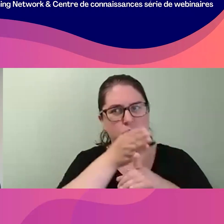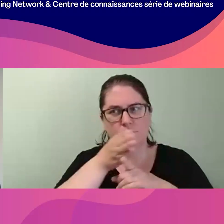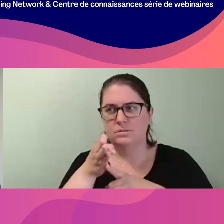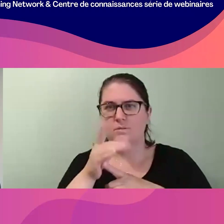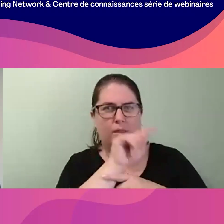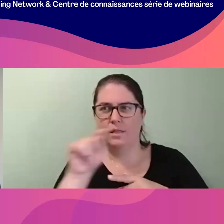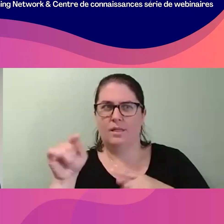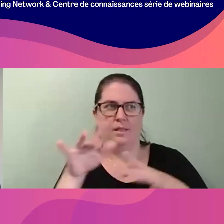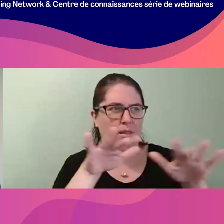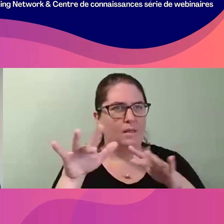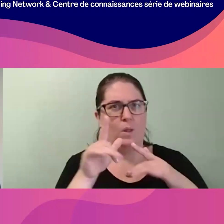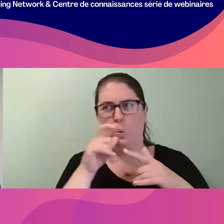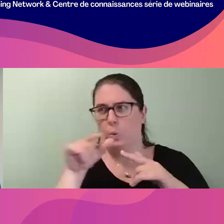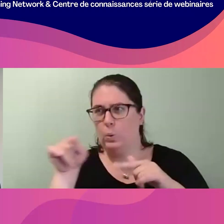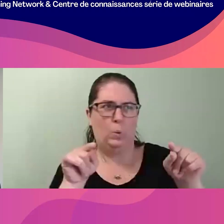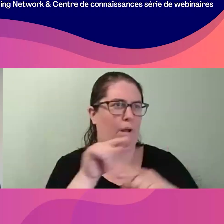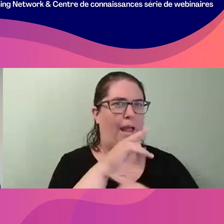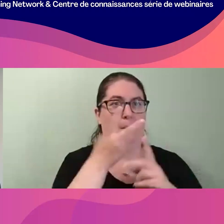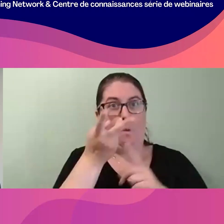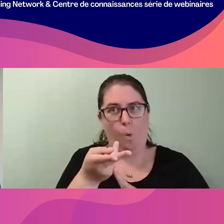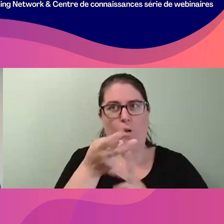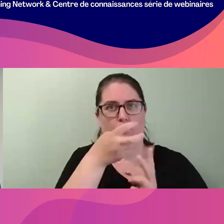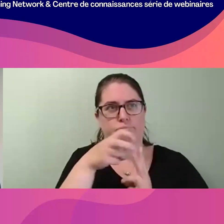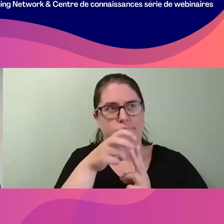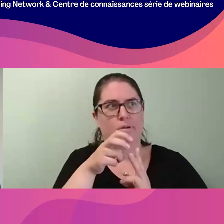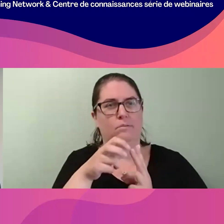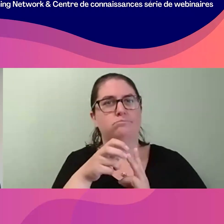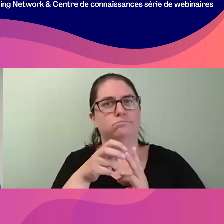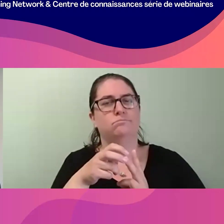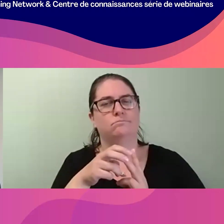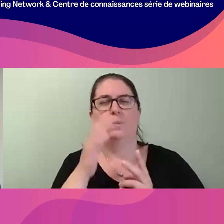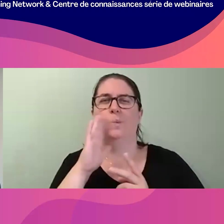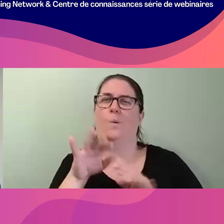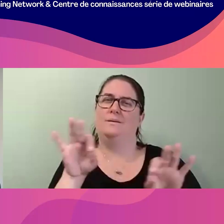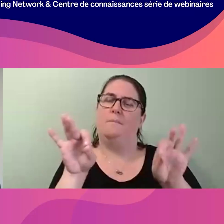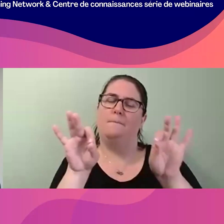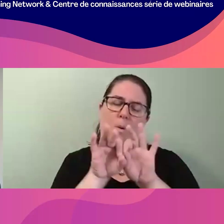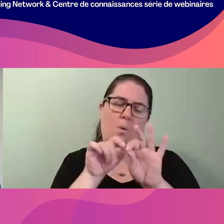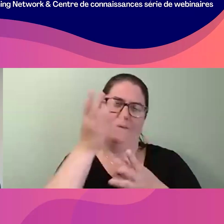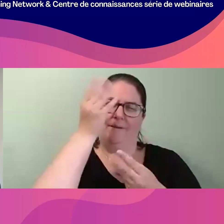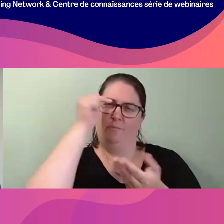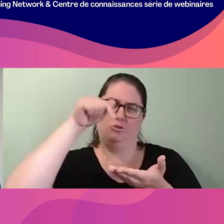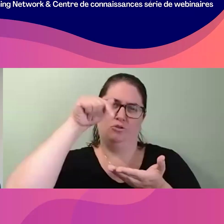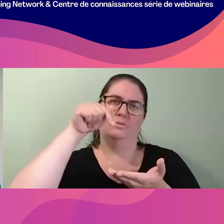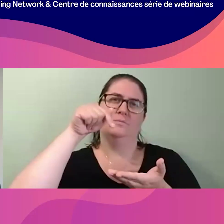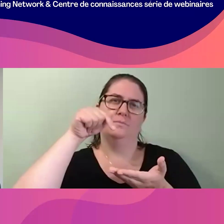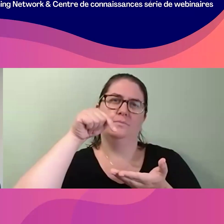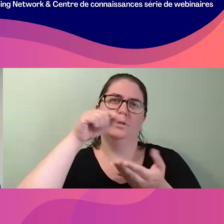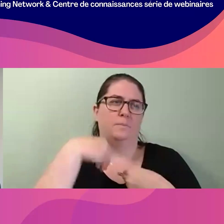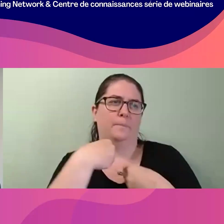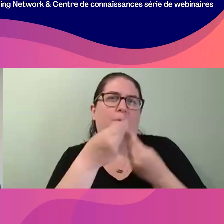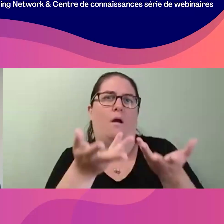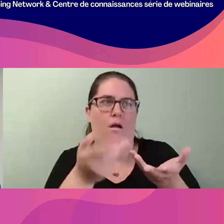and professionals. And both have talked about the importance of information and just being able to provide